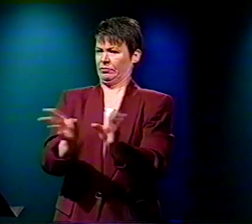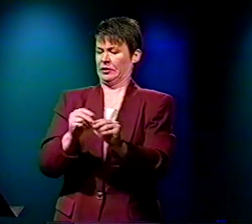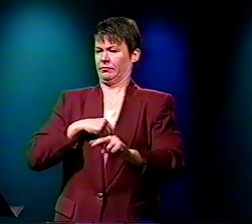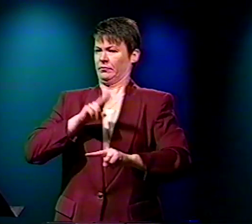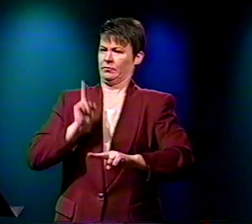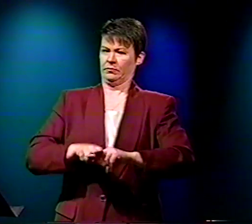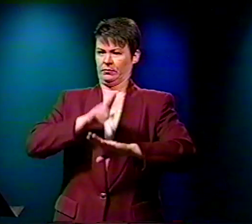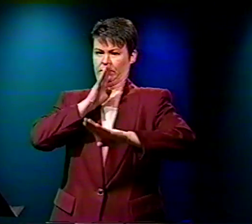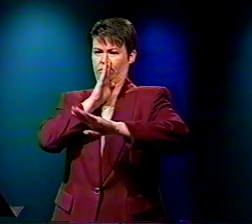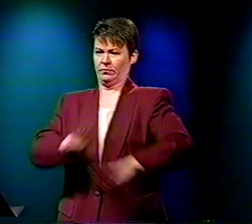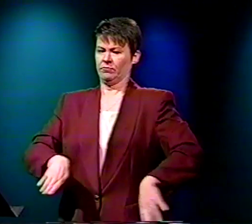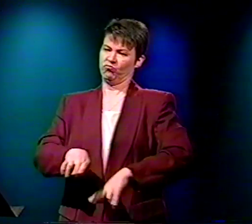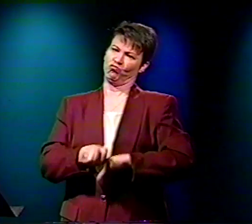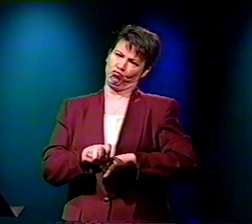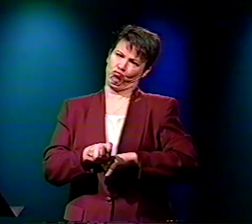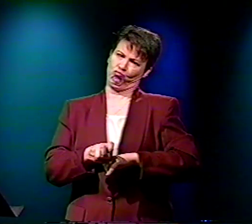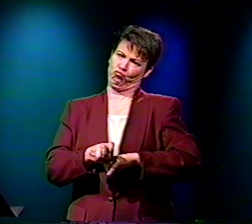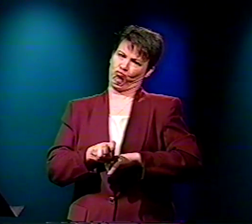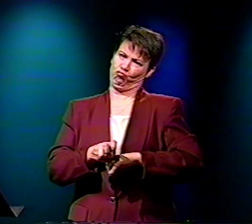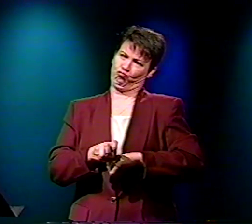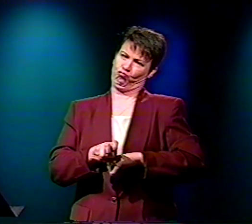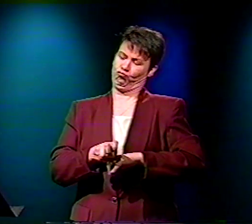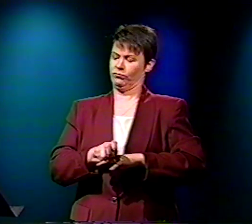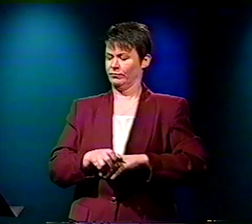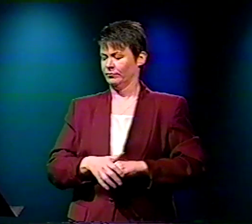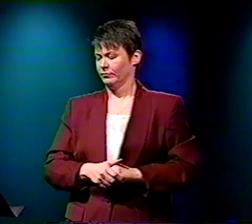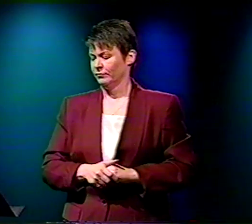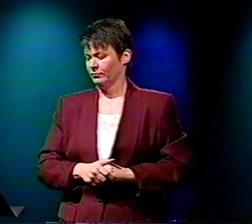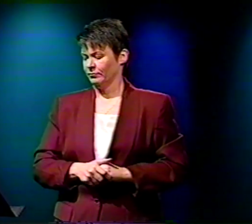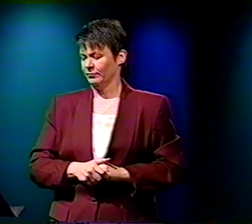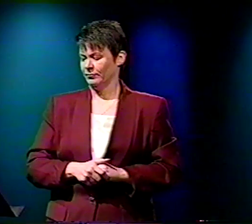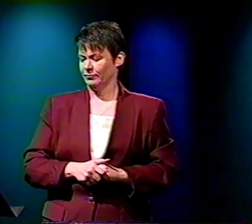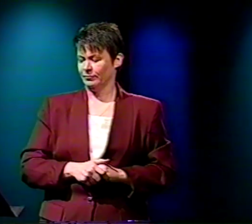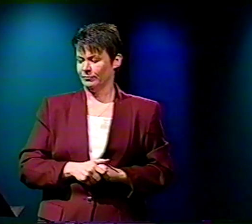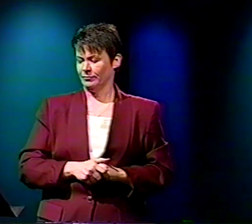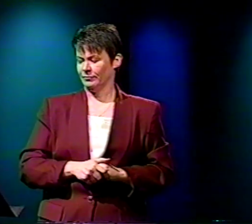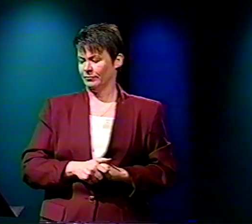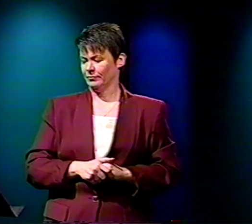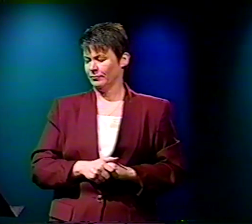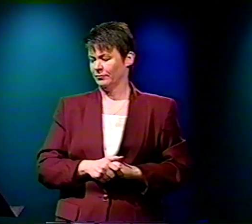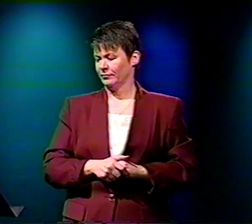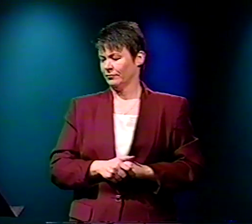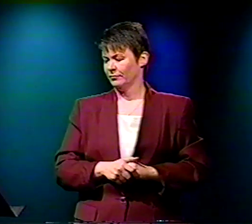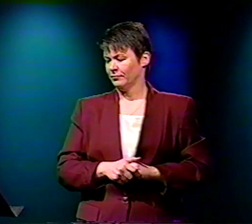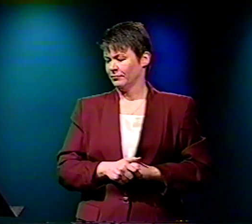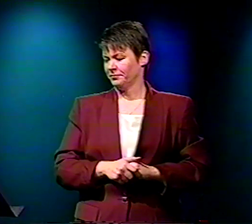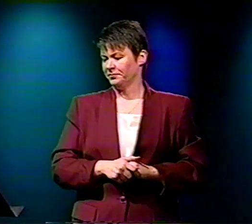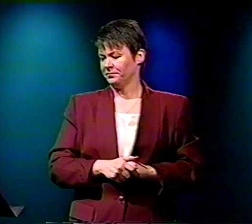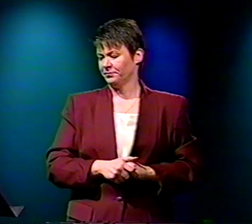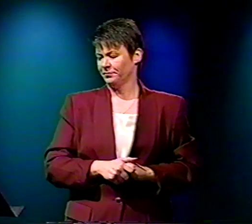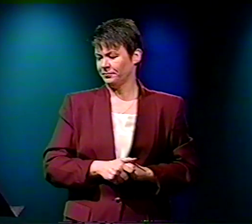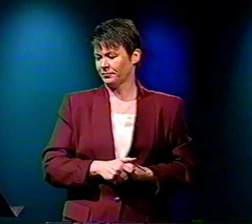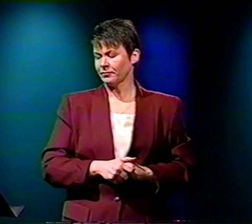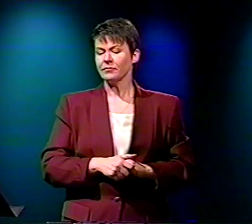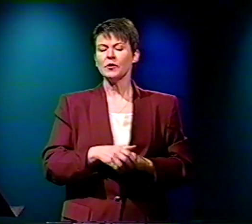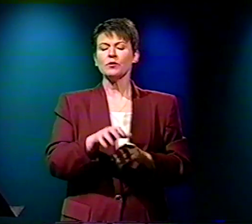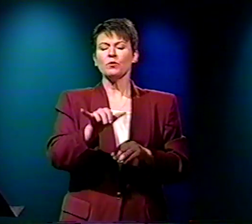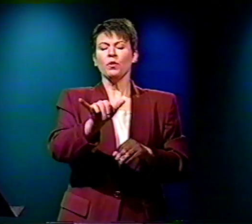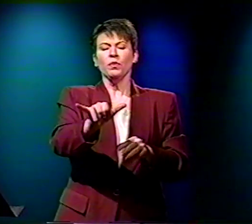whole participation. And deaf people finally often feel it's far better to sit back and not say anything at all than it is for them to even